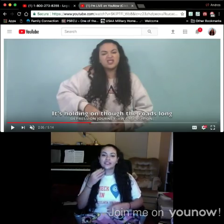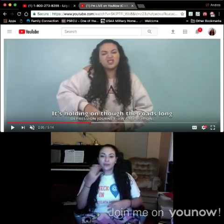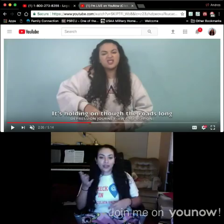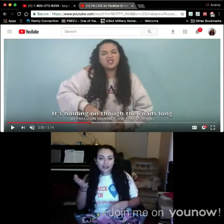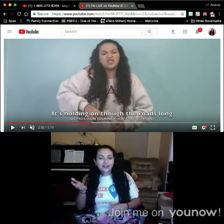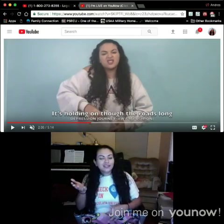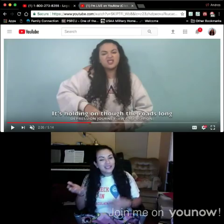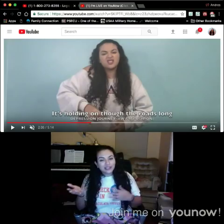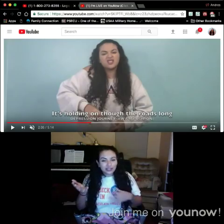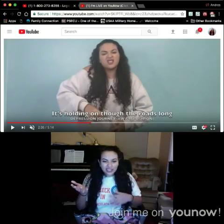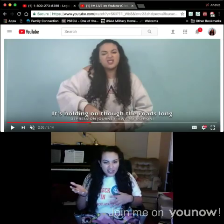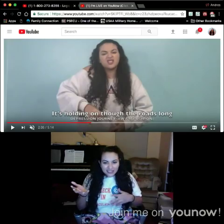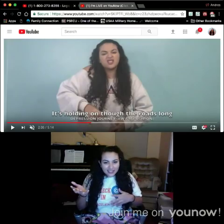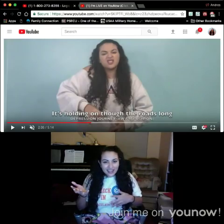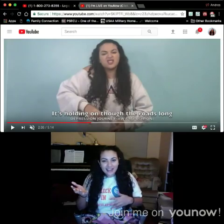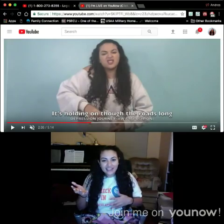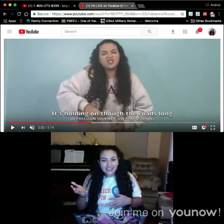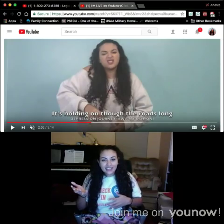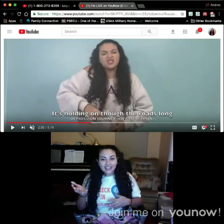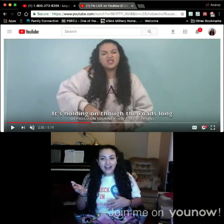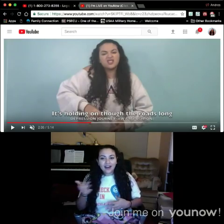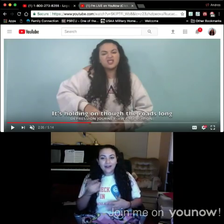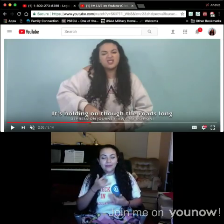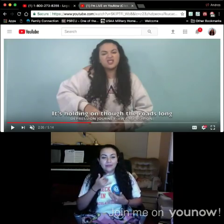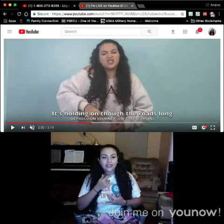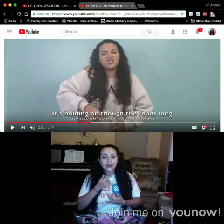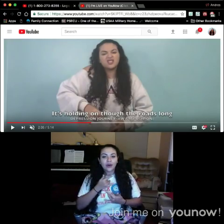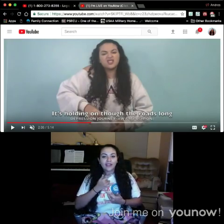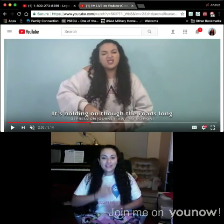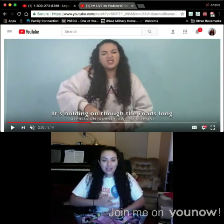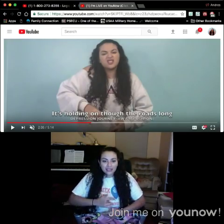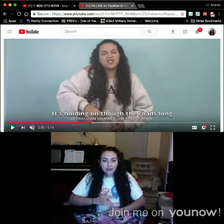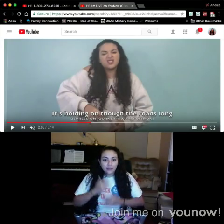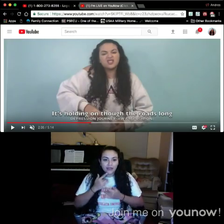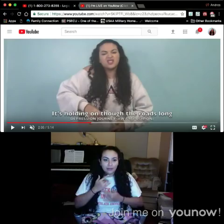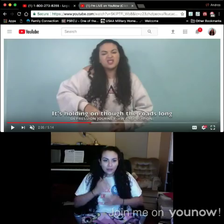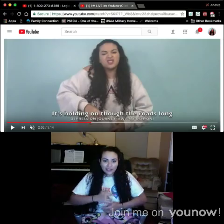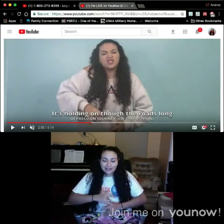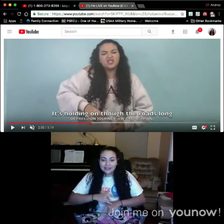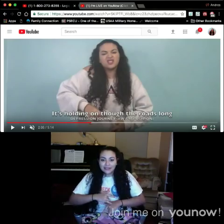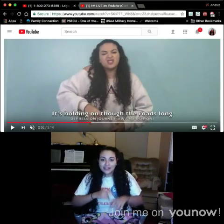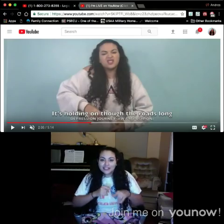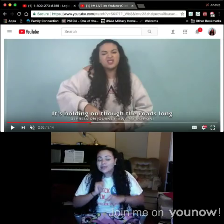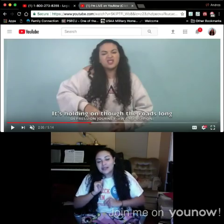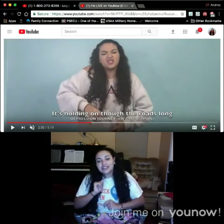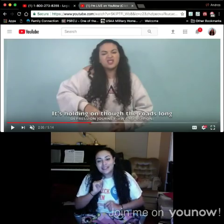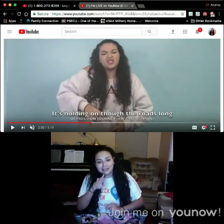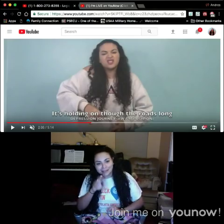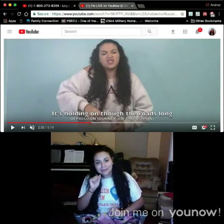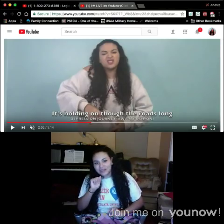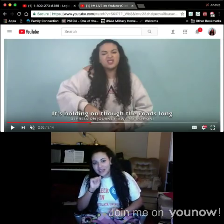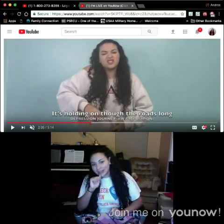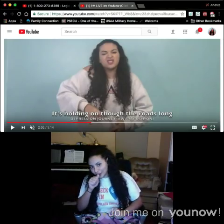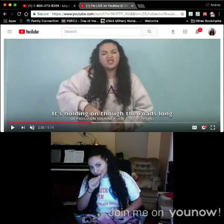word spoken is usually translated as. So I signed it with like pretty crazy expressions, hence